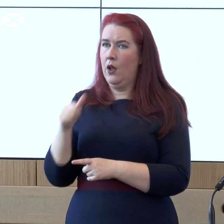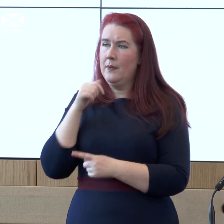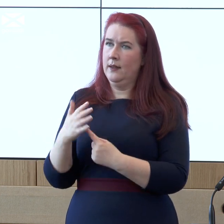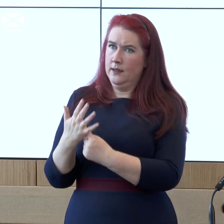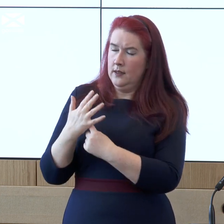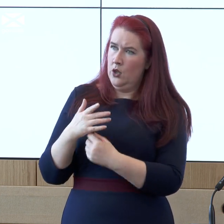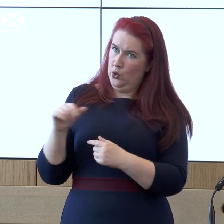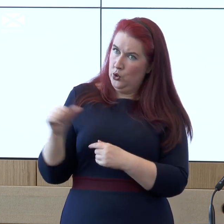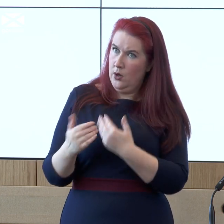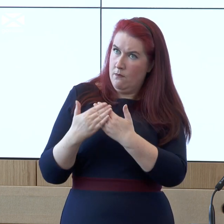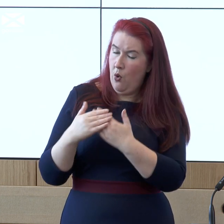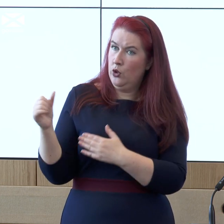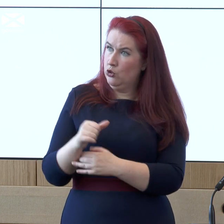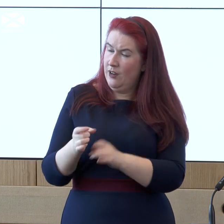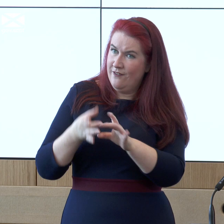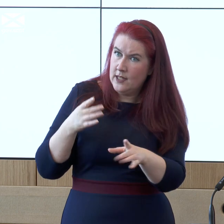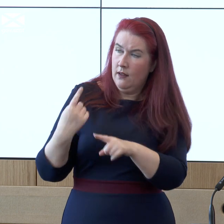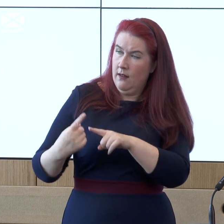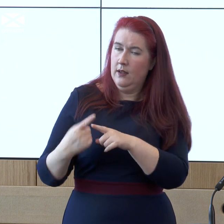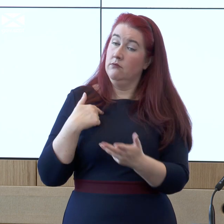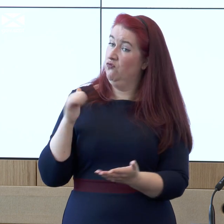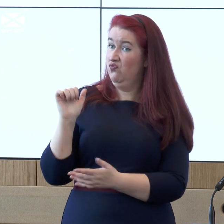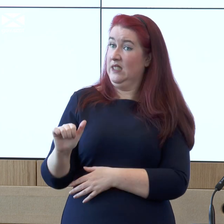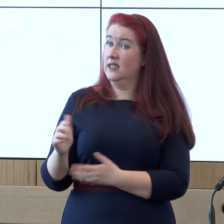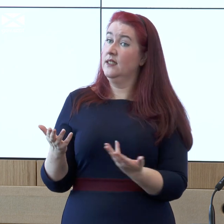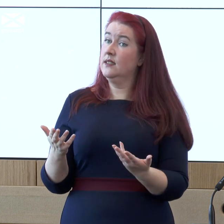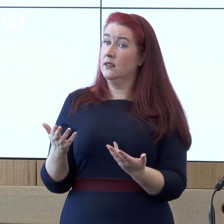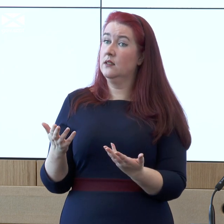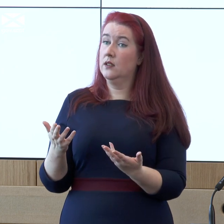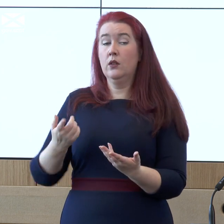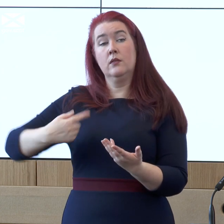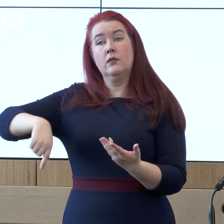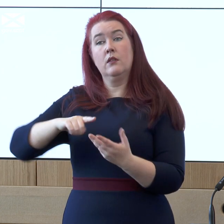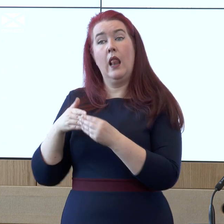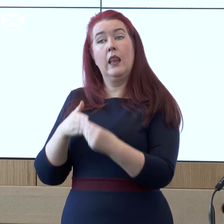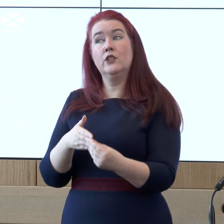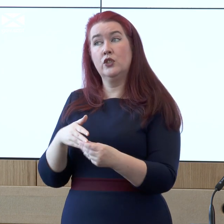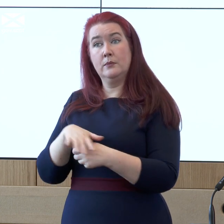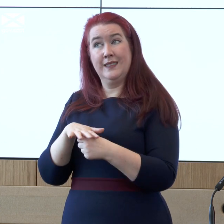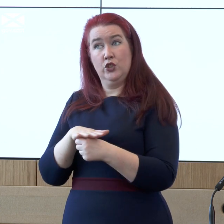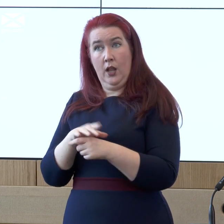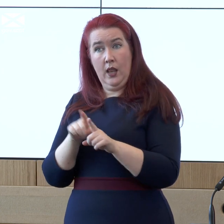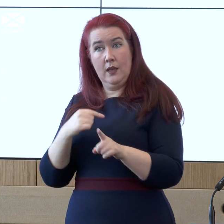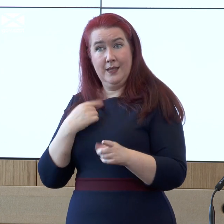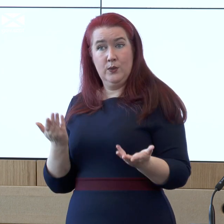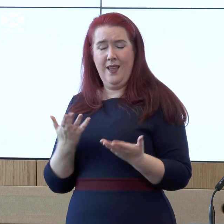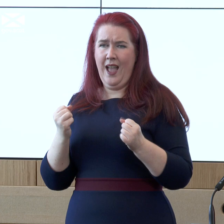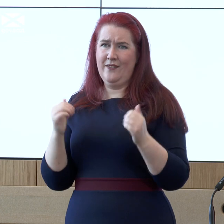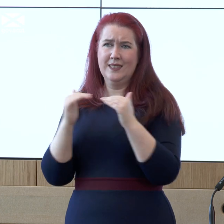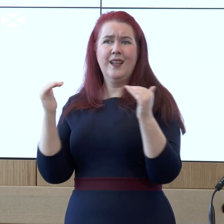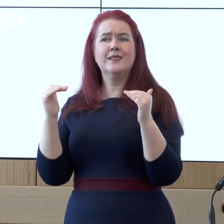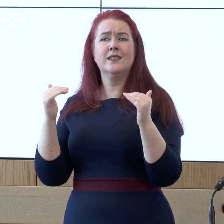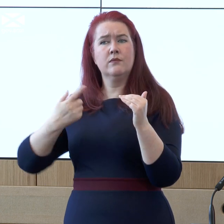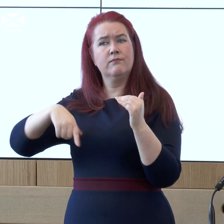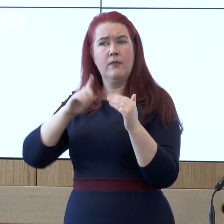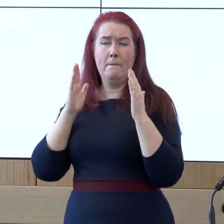faster, and rightly so. So for all of us in positions of leadership today, there is a really important standard that we must